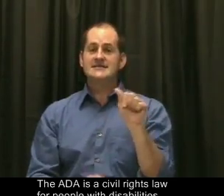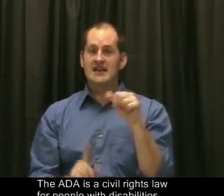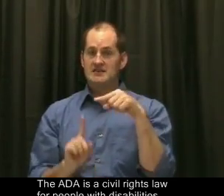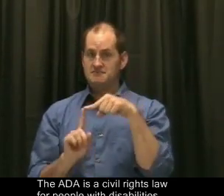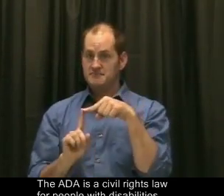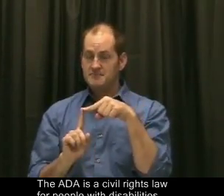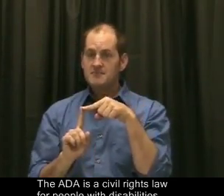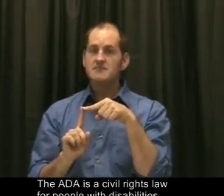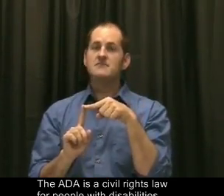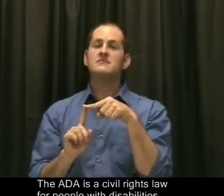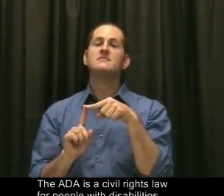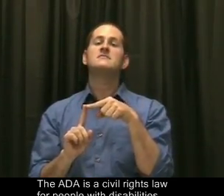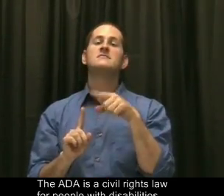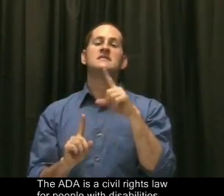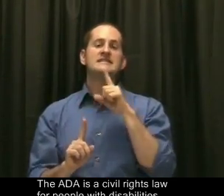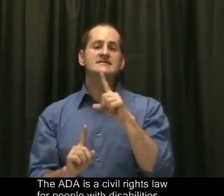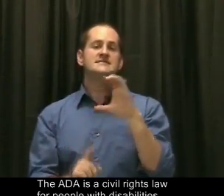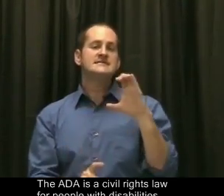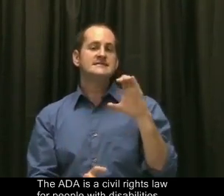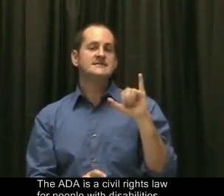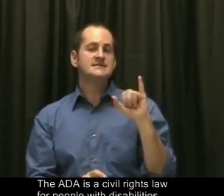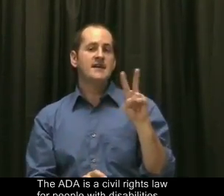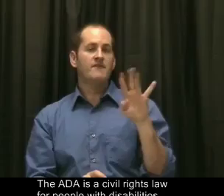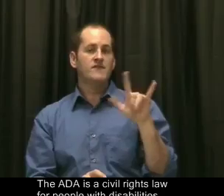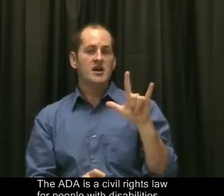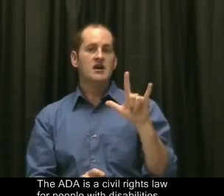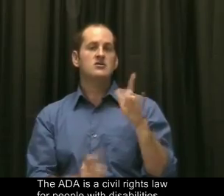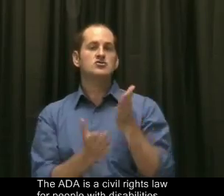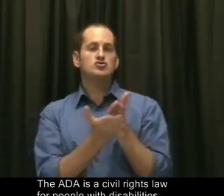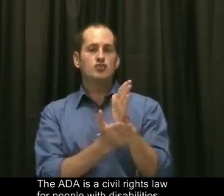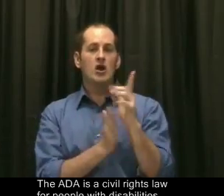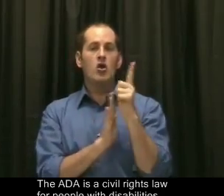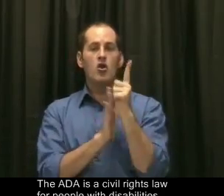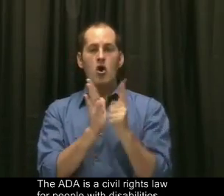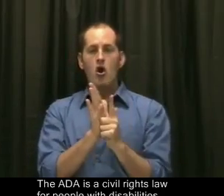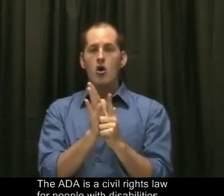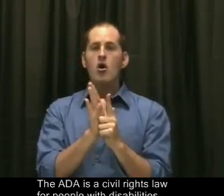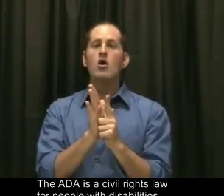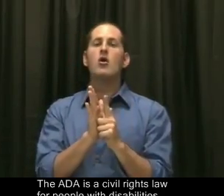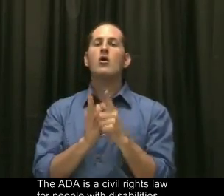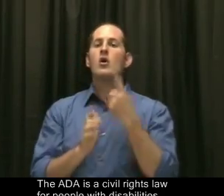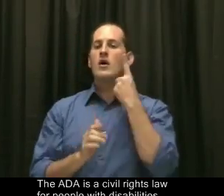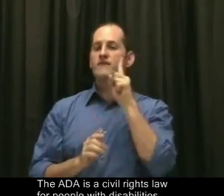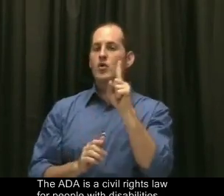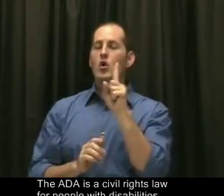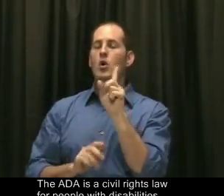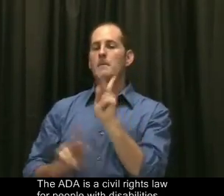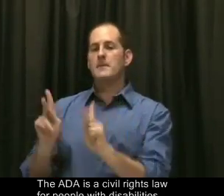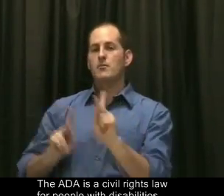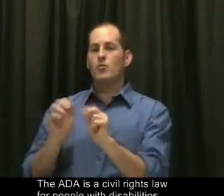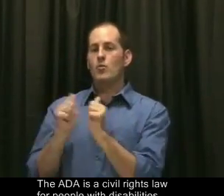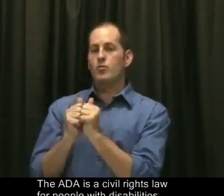The ADA is a civil rights law for people with disabilities, which was passed in